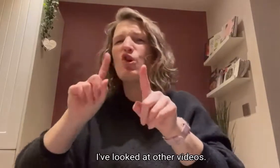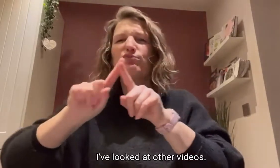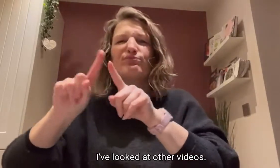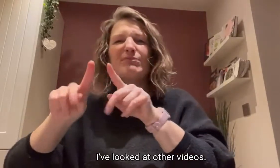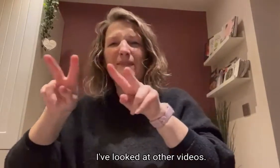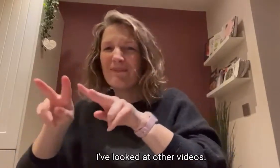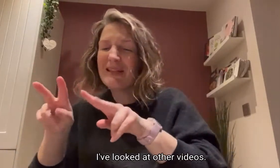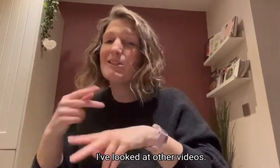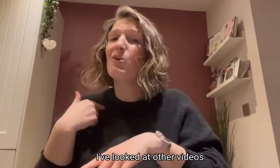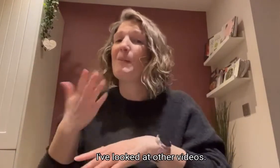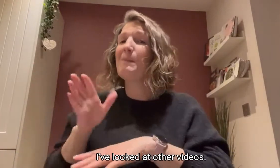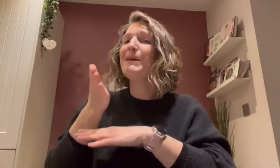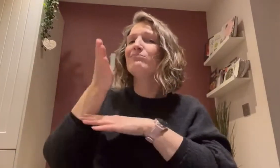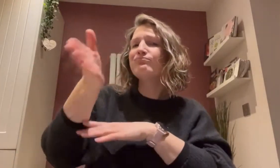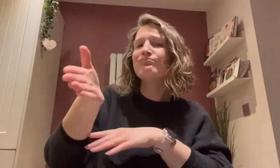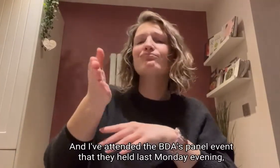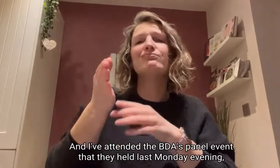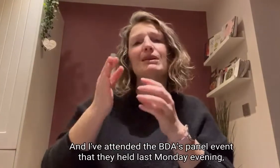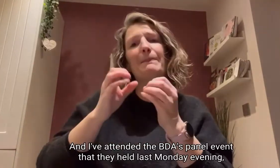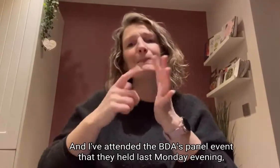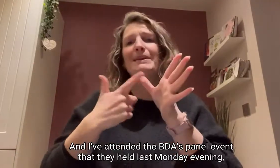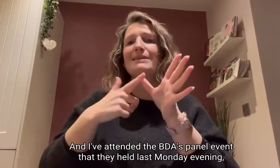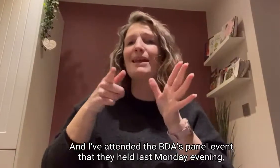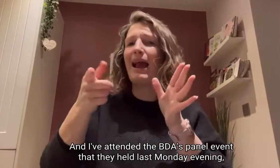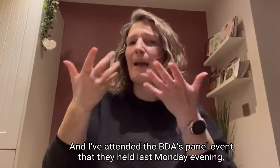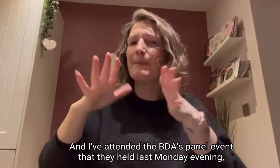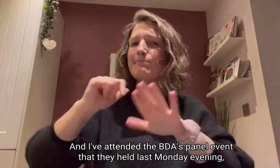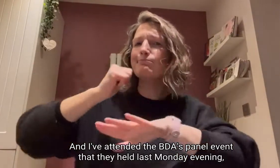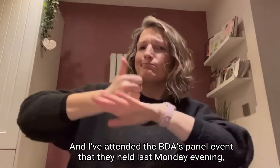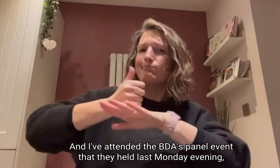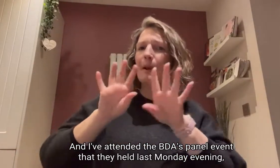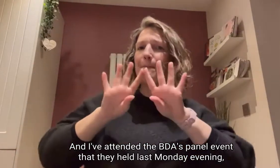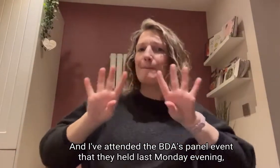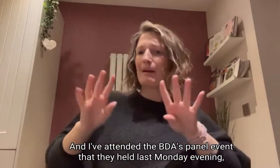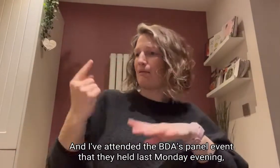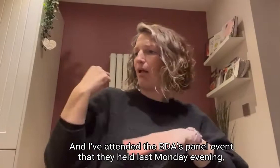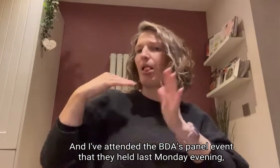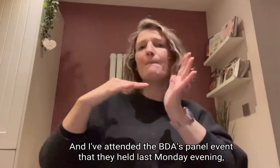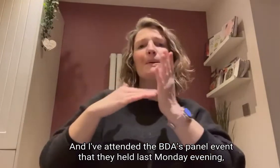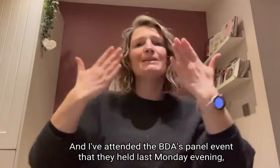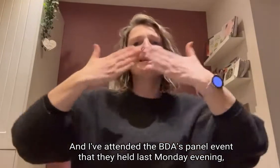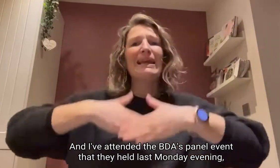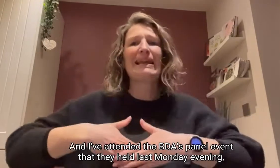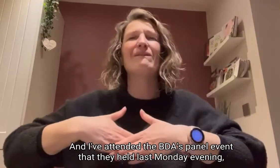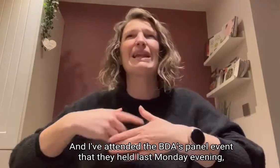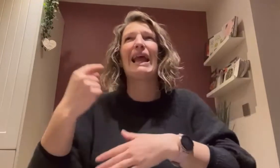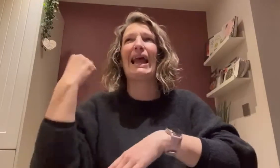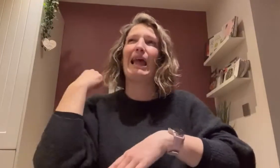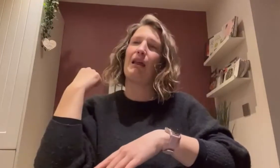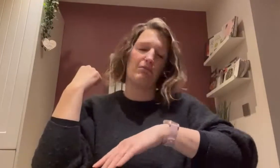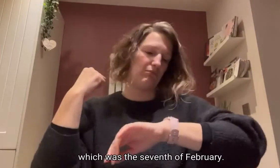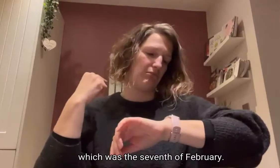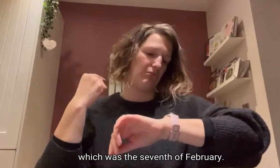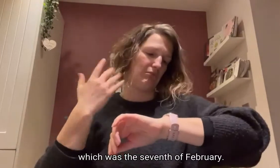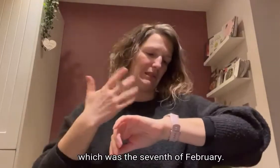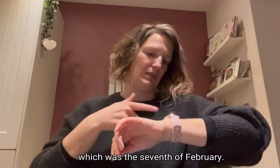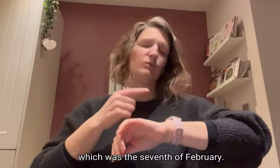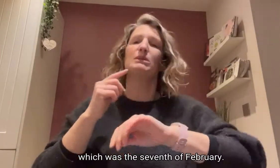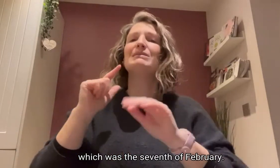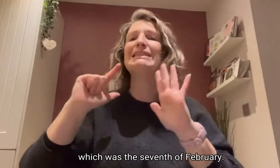other videos, and I've attended the BDA's panel event that they held last Monday evening, which was the